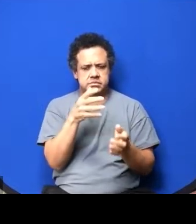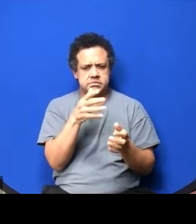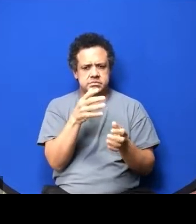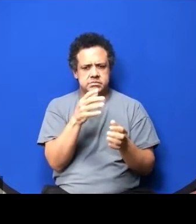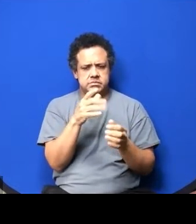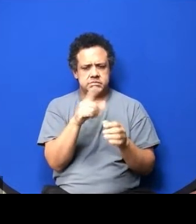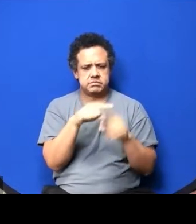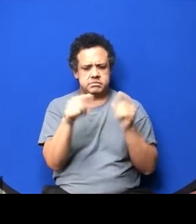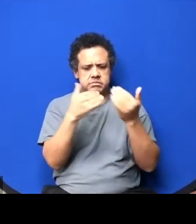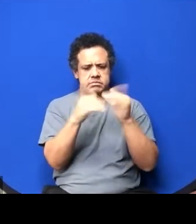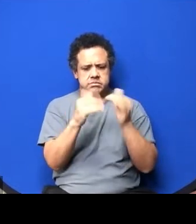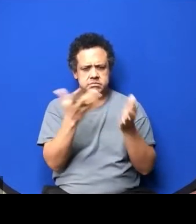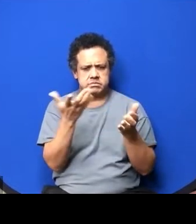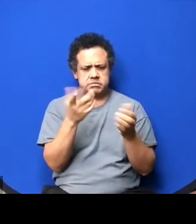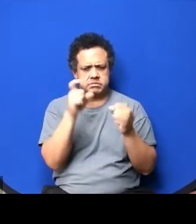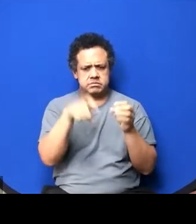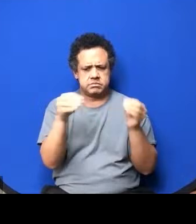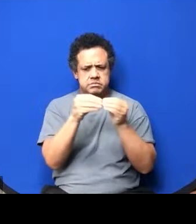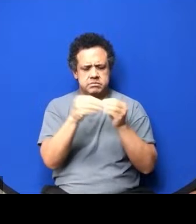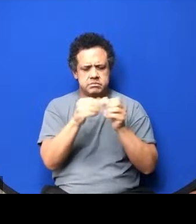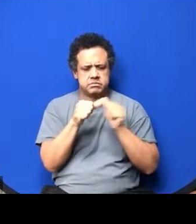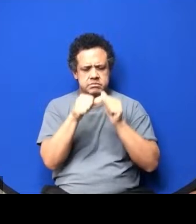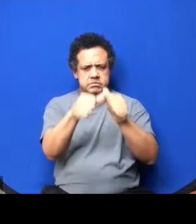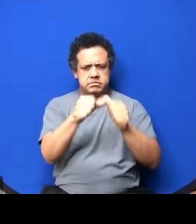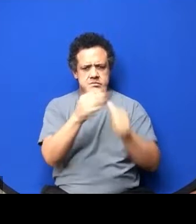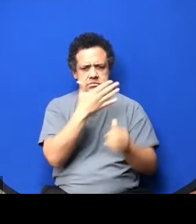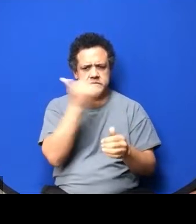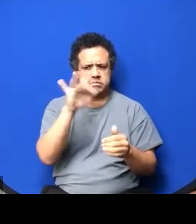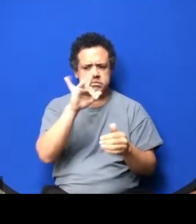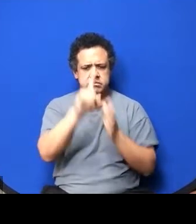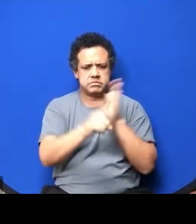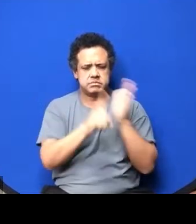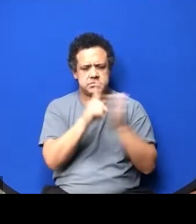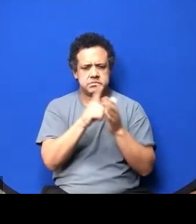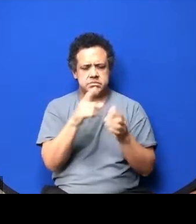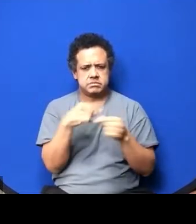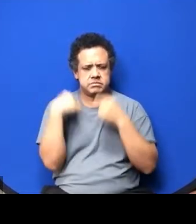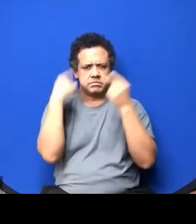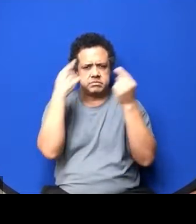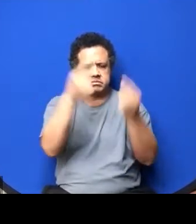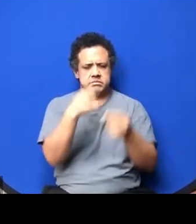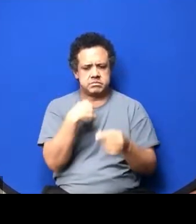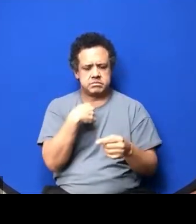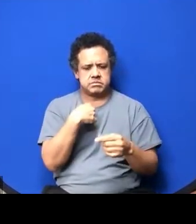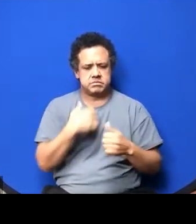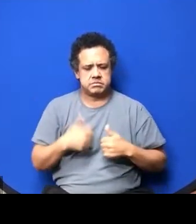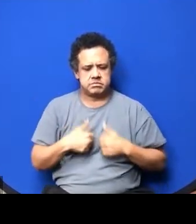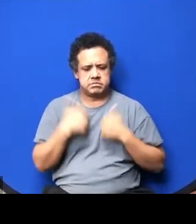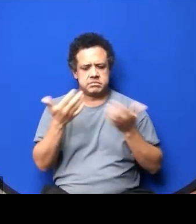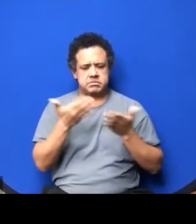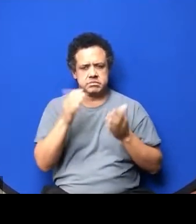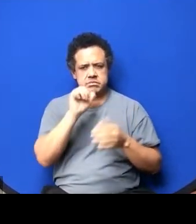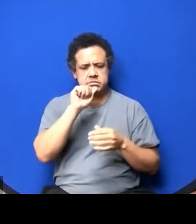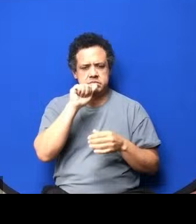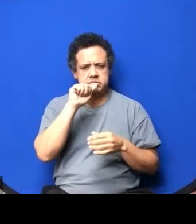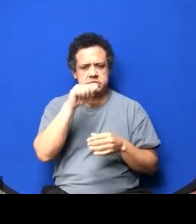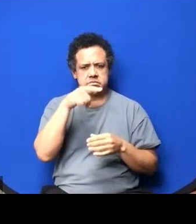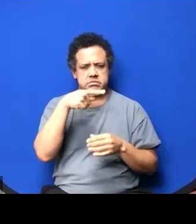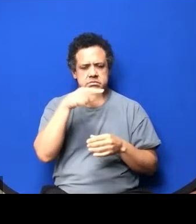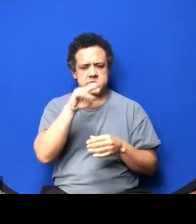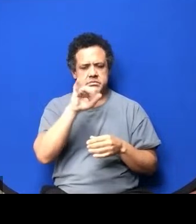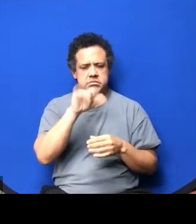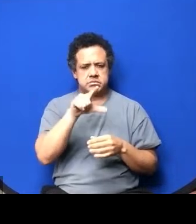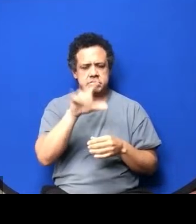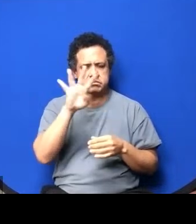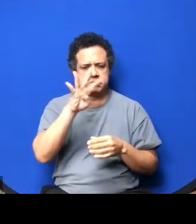that determination to cut the hours. We have a very limited number of hours now that are used up by our medical appointments. And